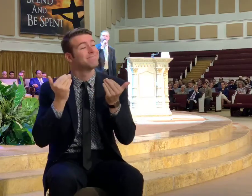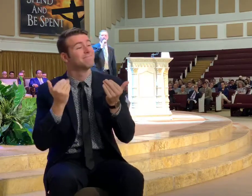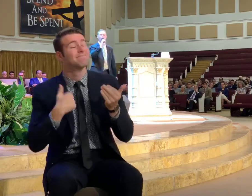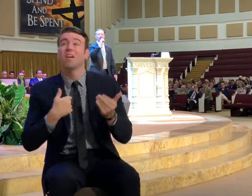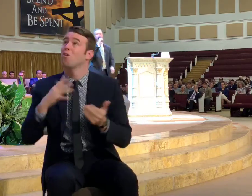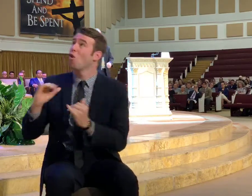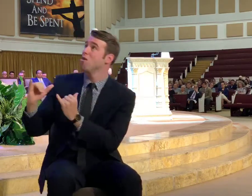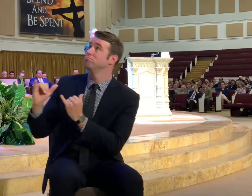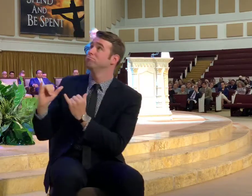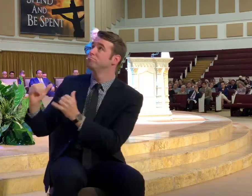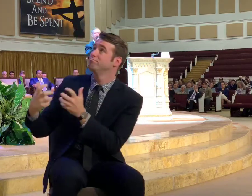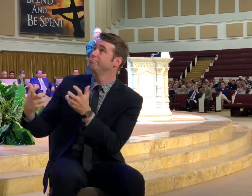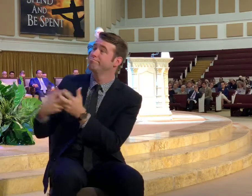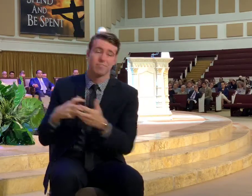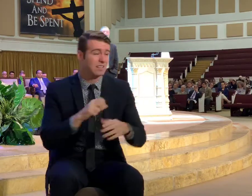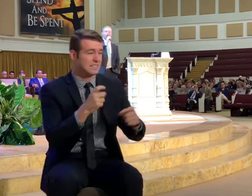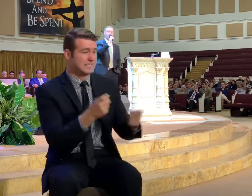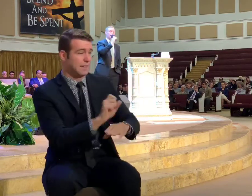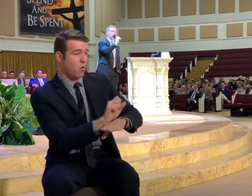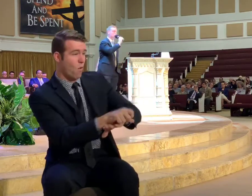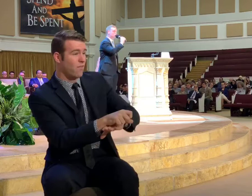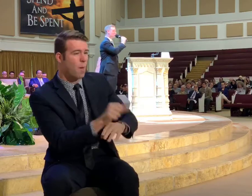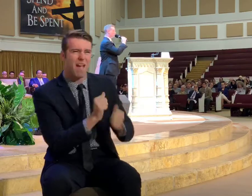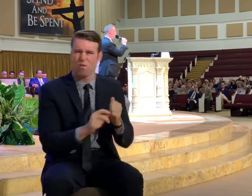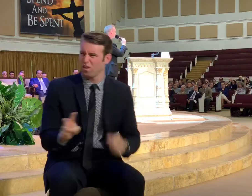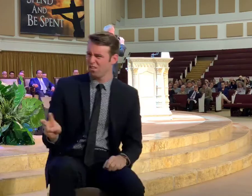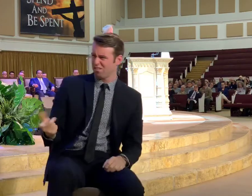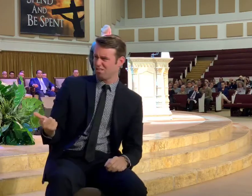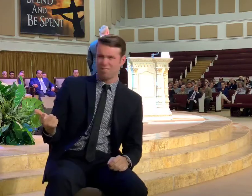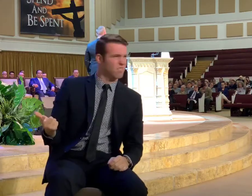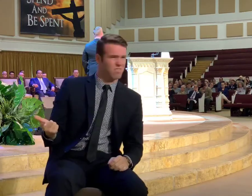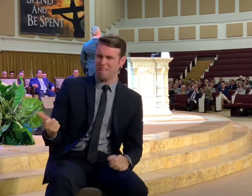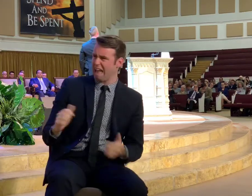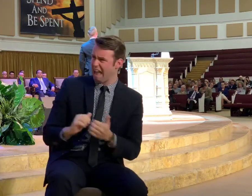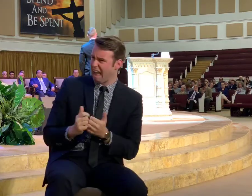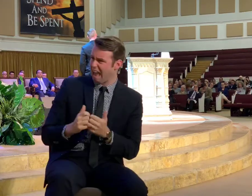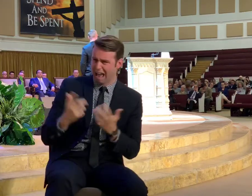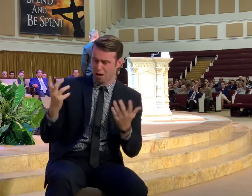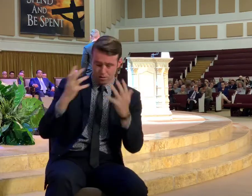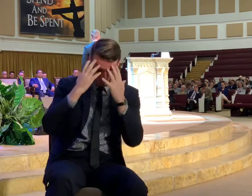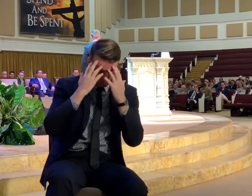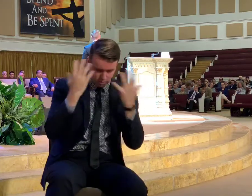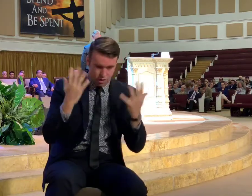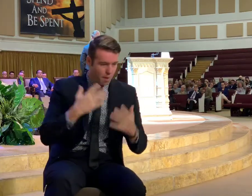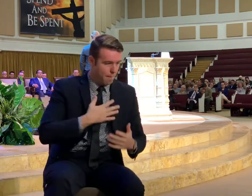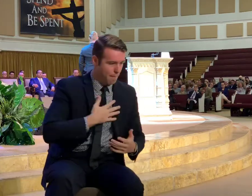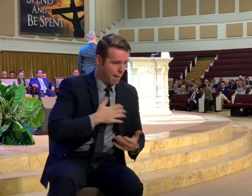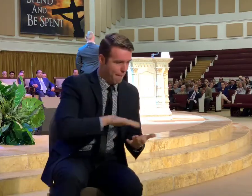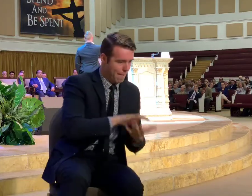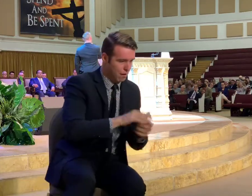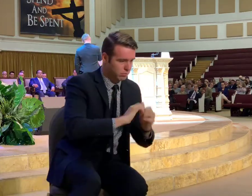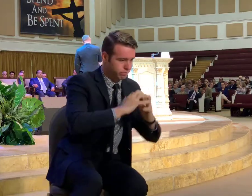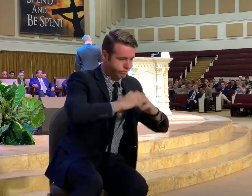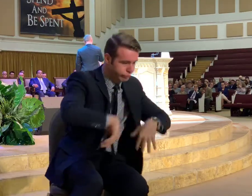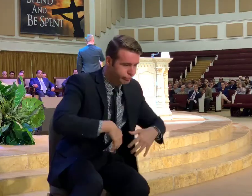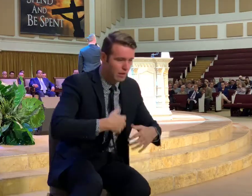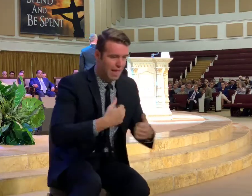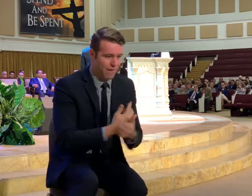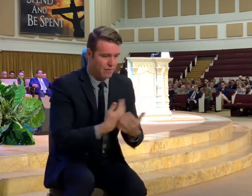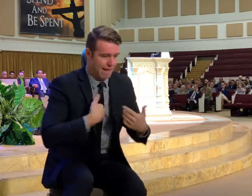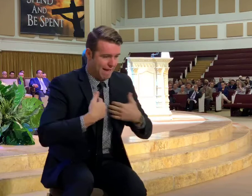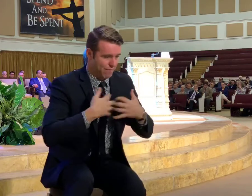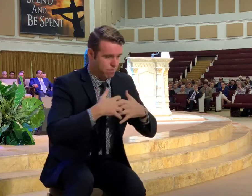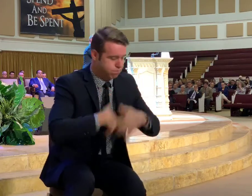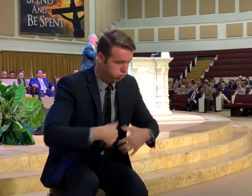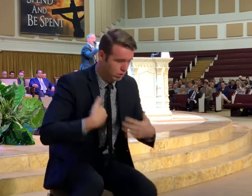a godly, overcoming life, and everybody else just lost their mind and lost their marriage and lost everything, and they don't